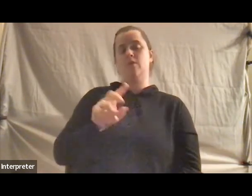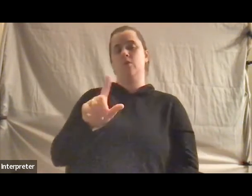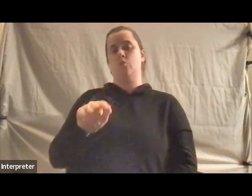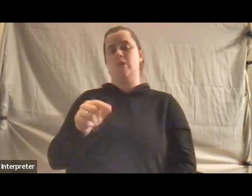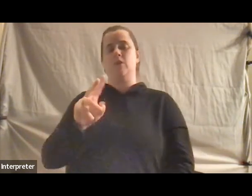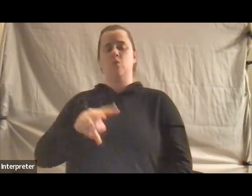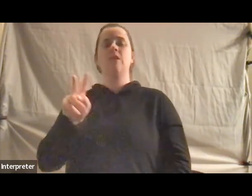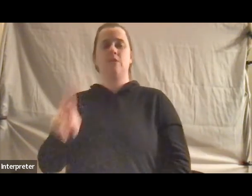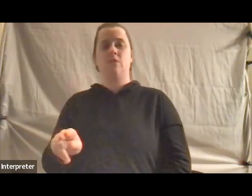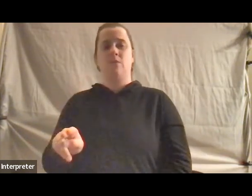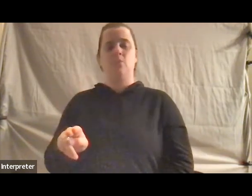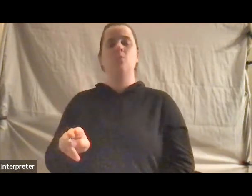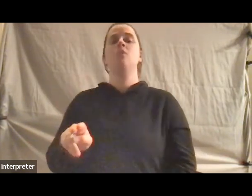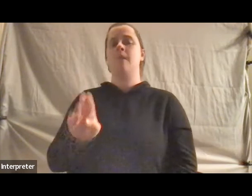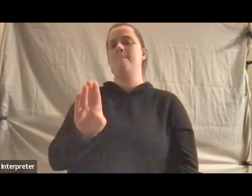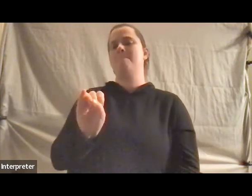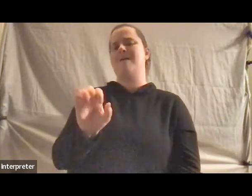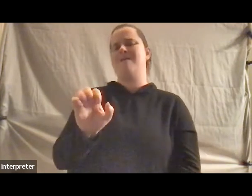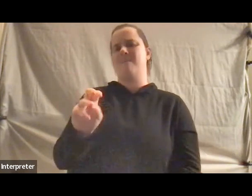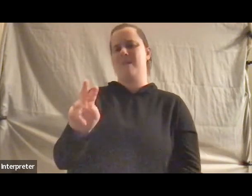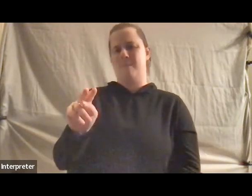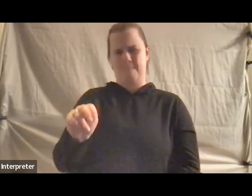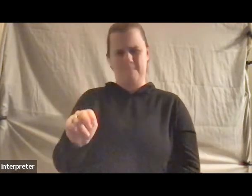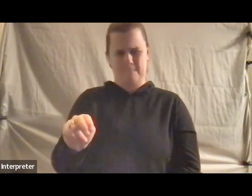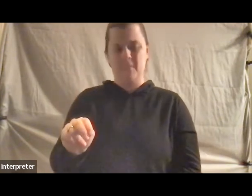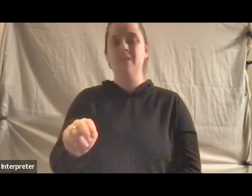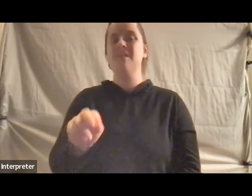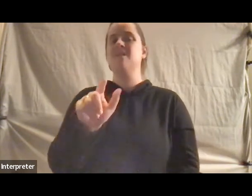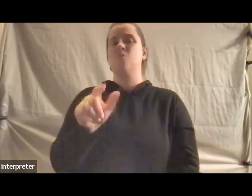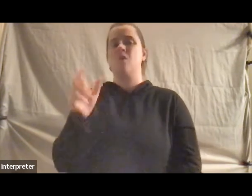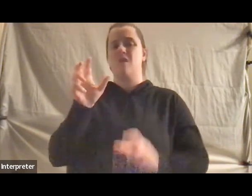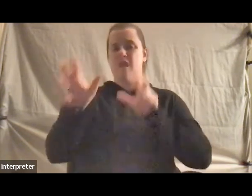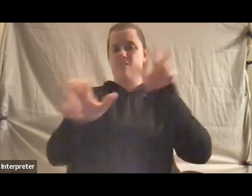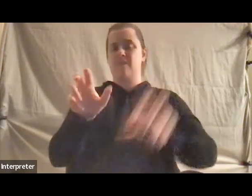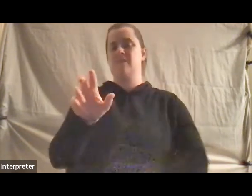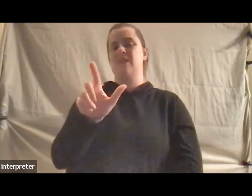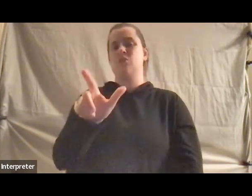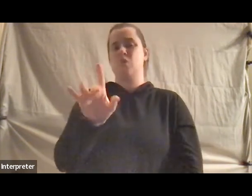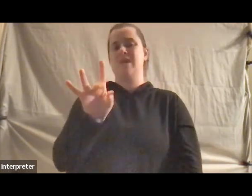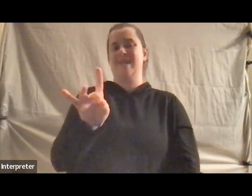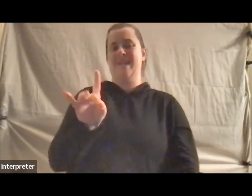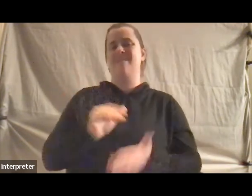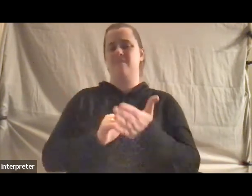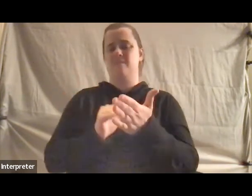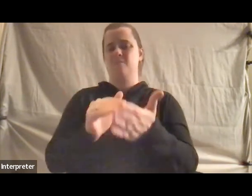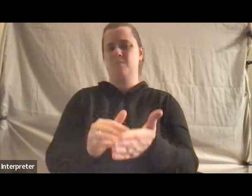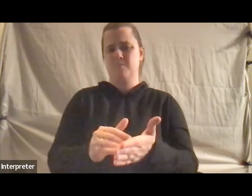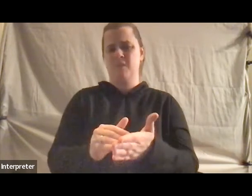are investing nearly $28 million in housing and homelessness response